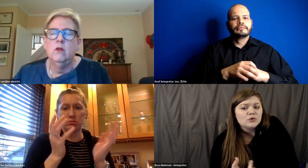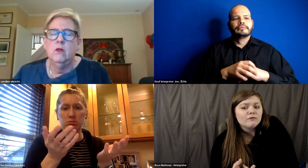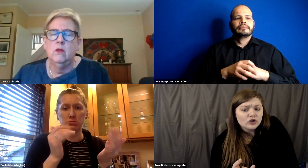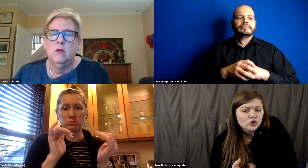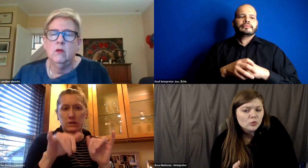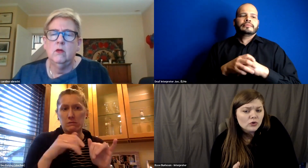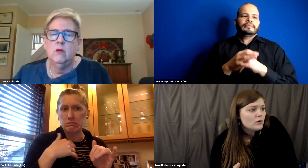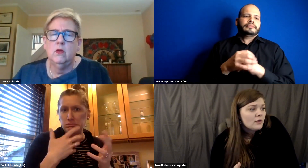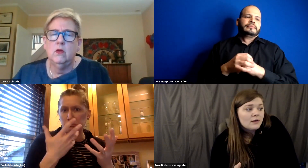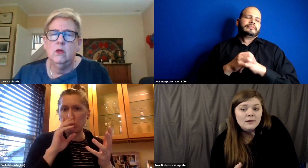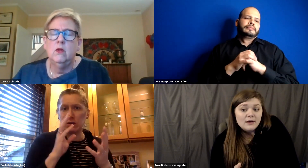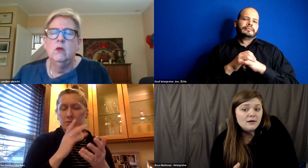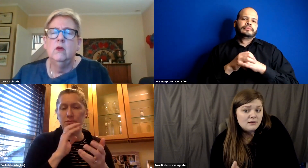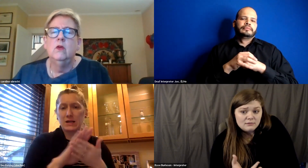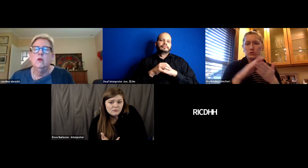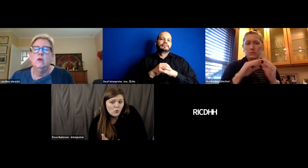transition to virtual